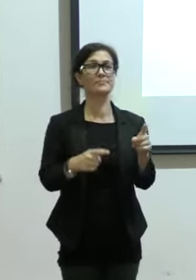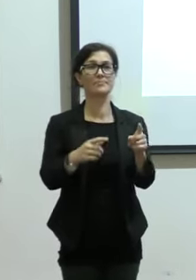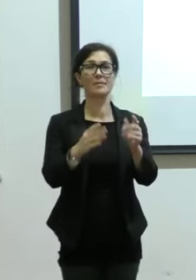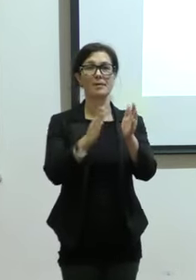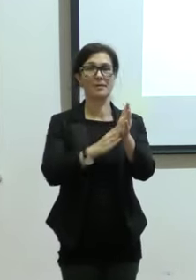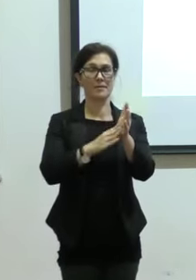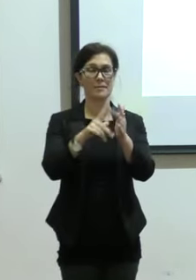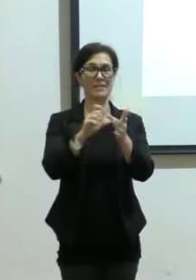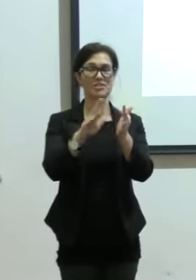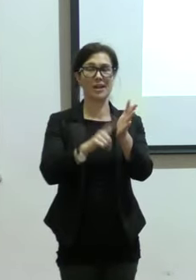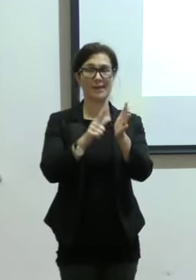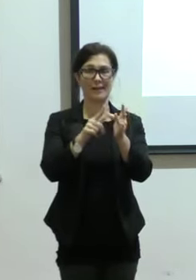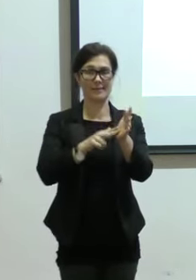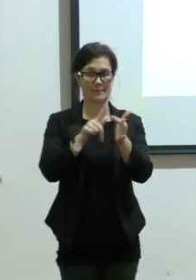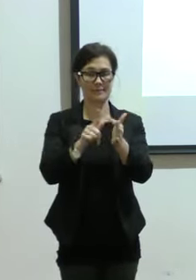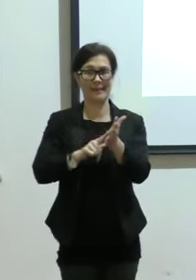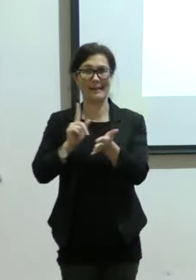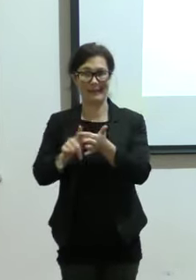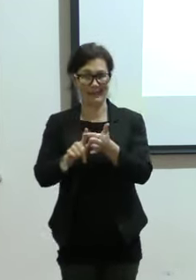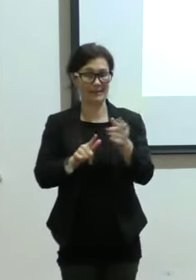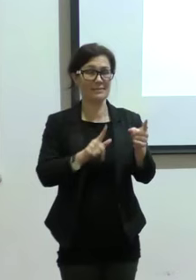I've had a plan management